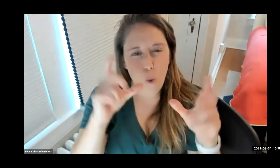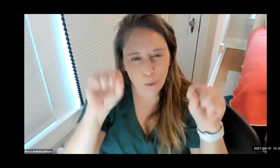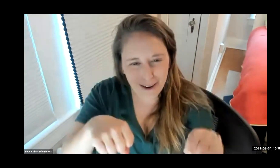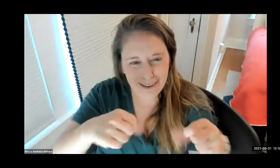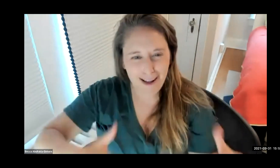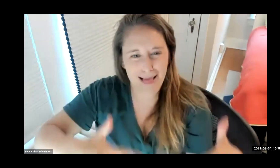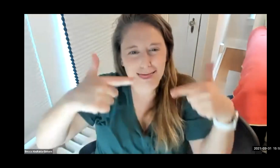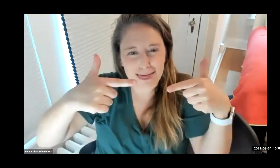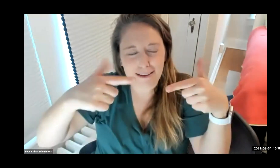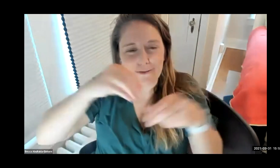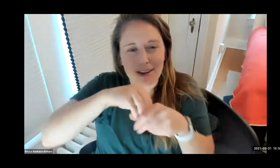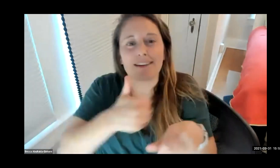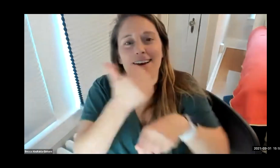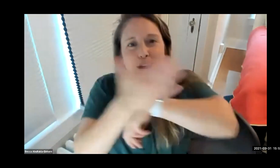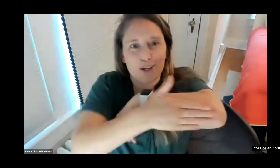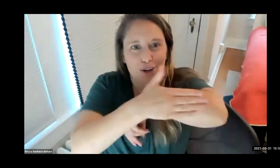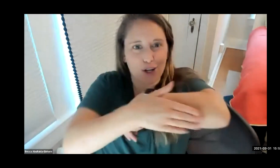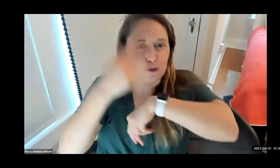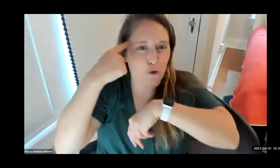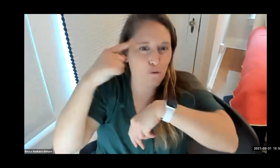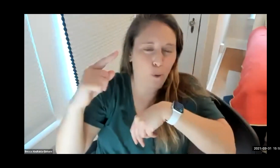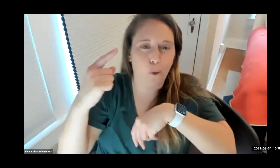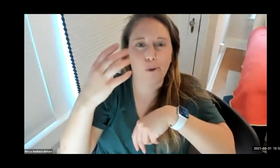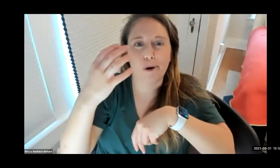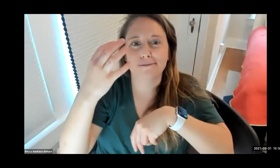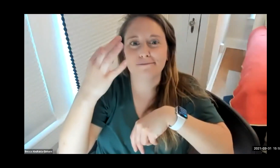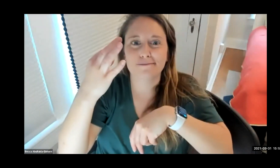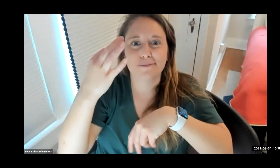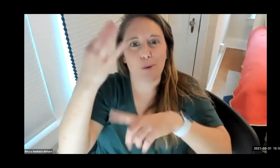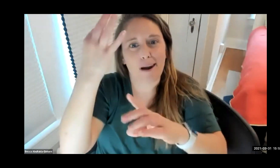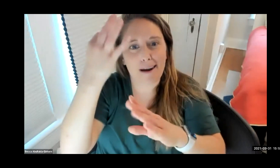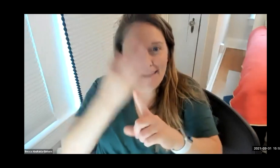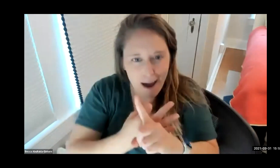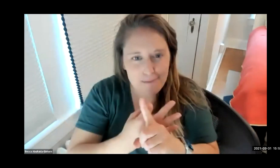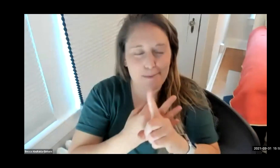that you are the kind of person who can actually live in another country.